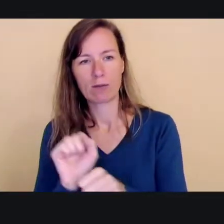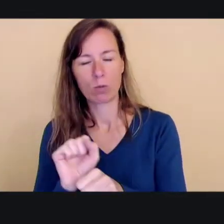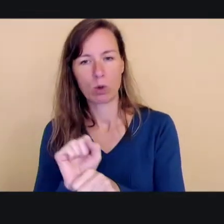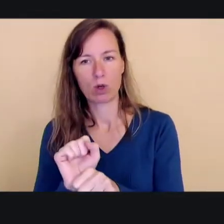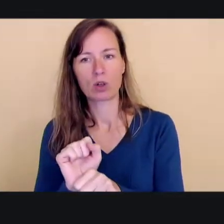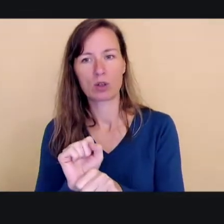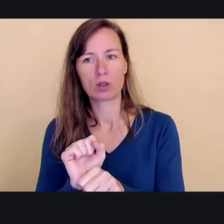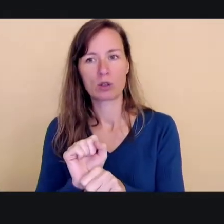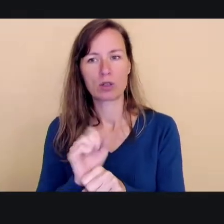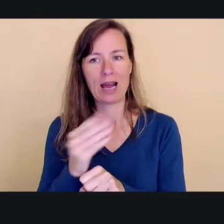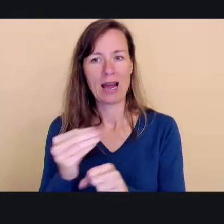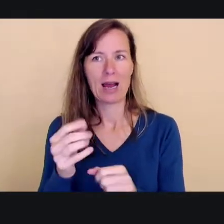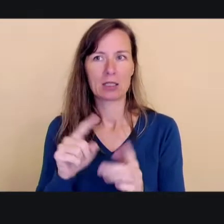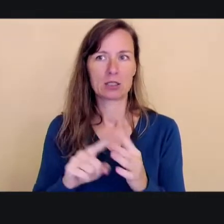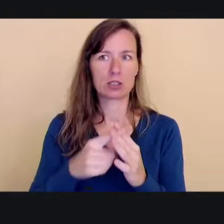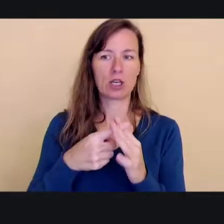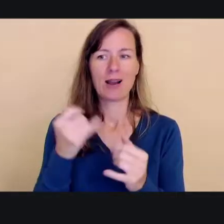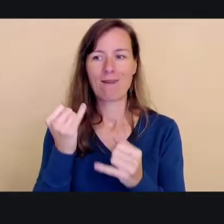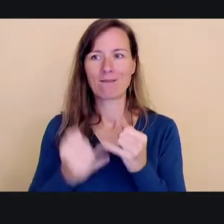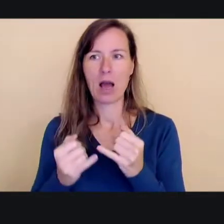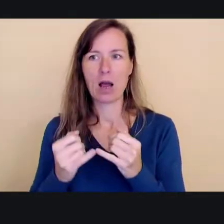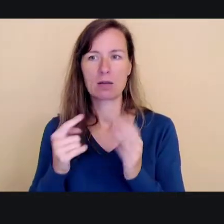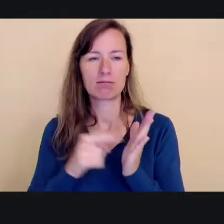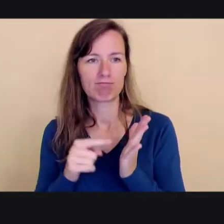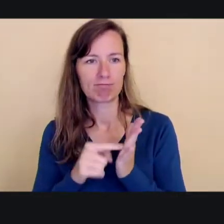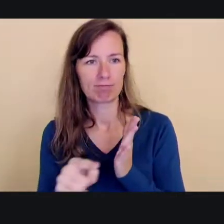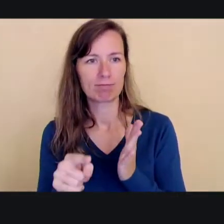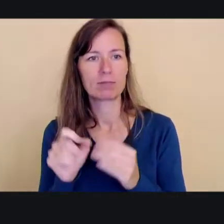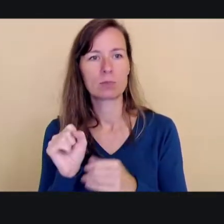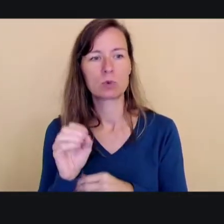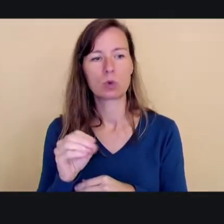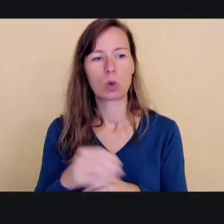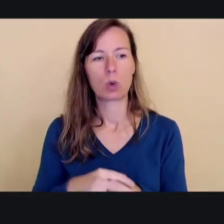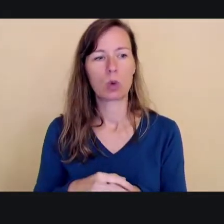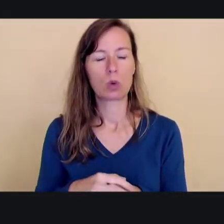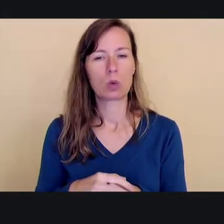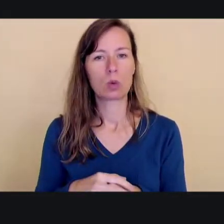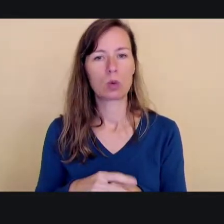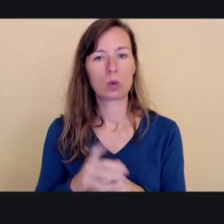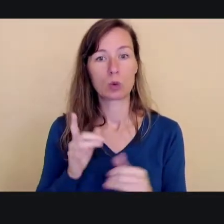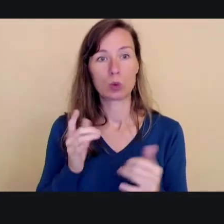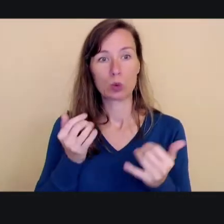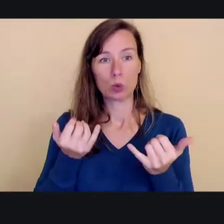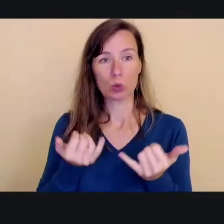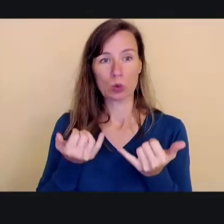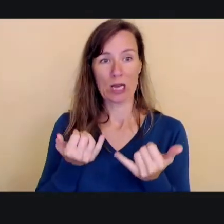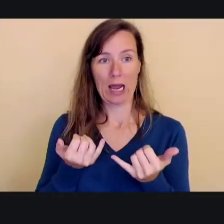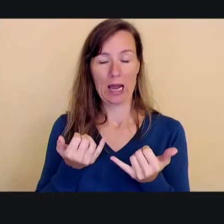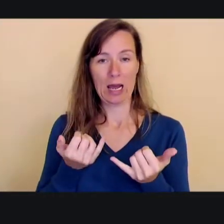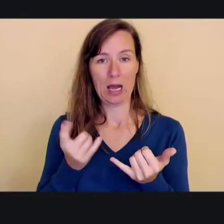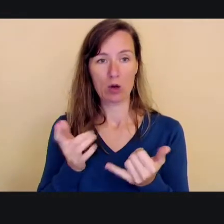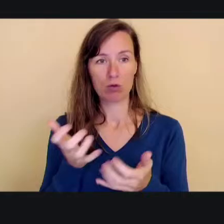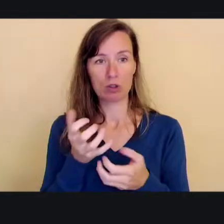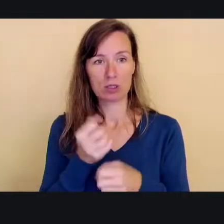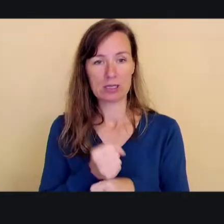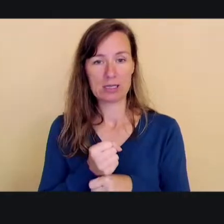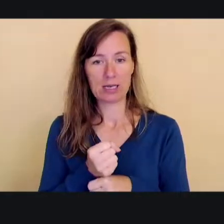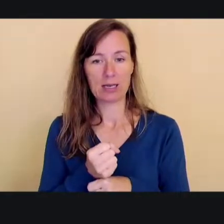final inspections. We just today received two of